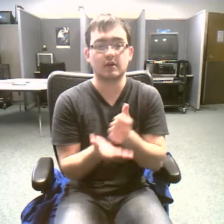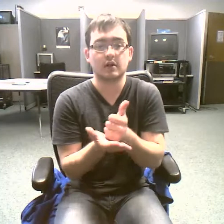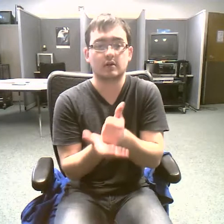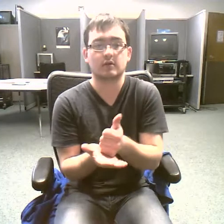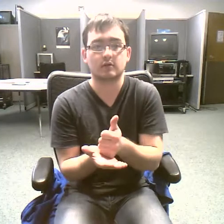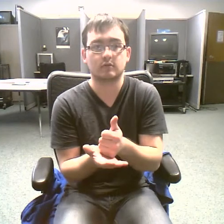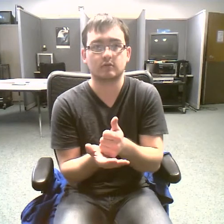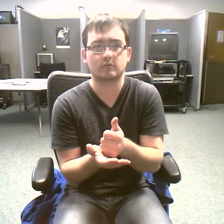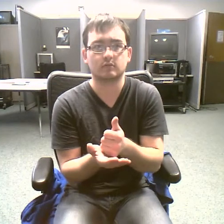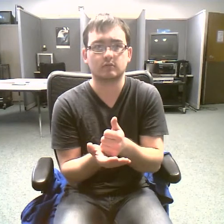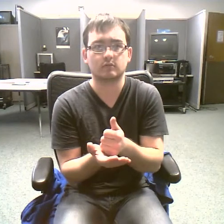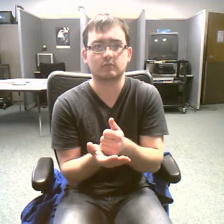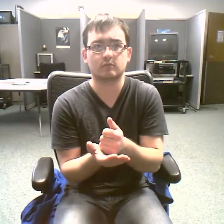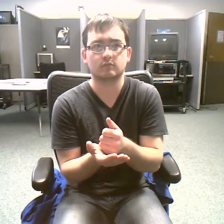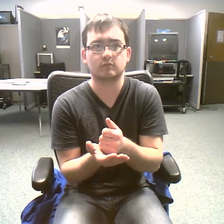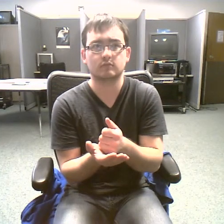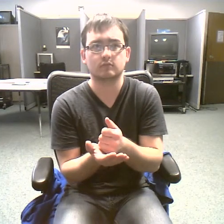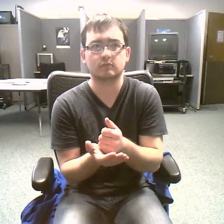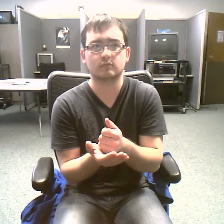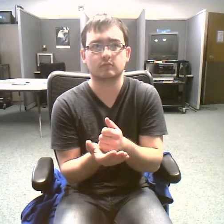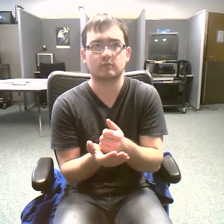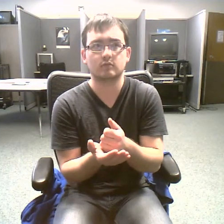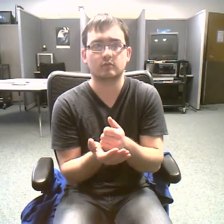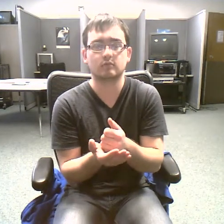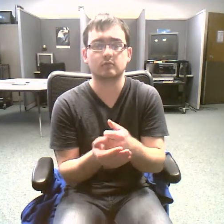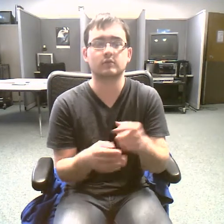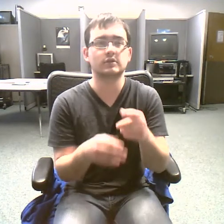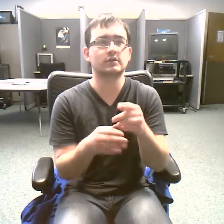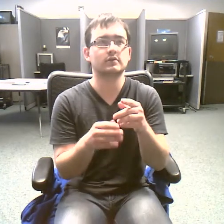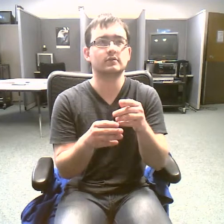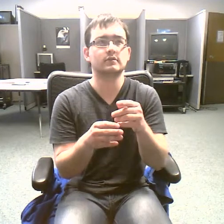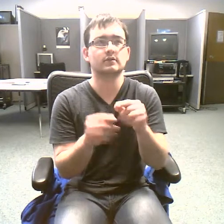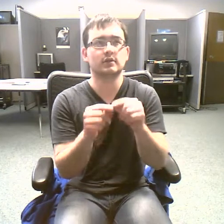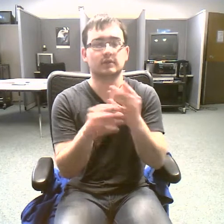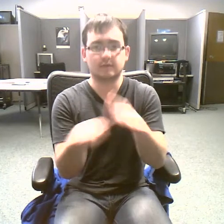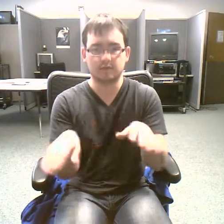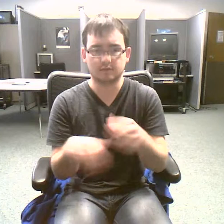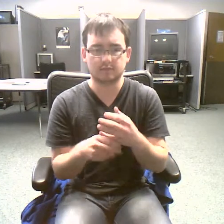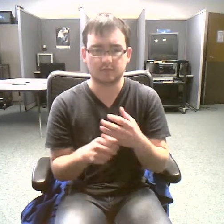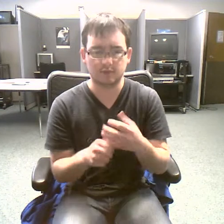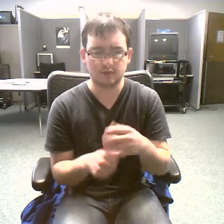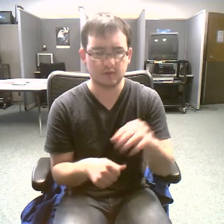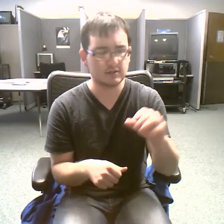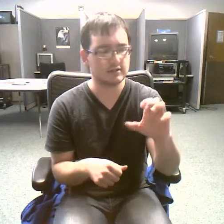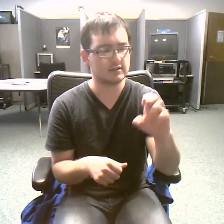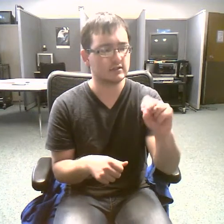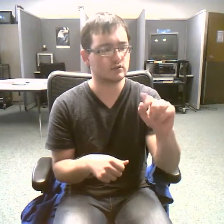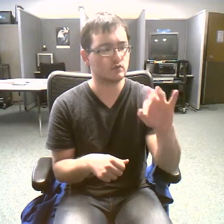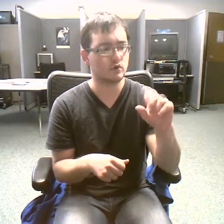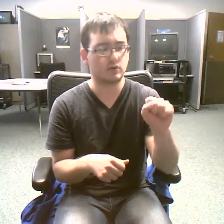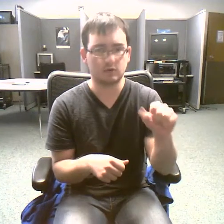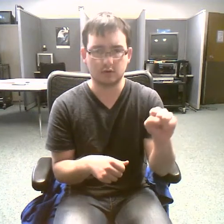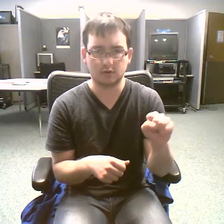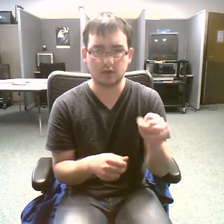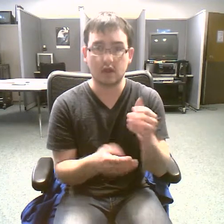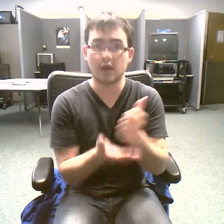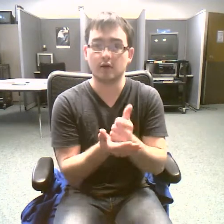organs called centrioles. They are there to help the cell when it comes time to divide. They are put to